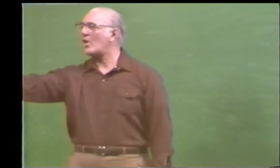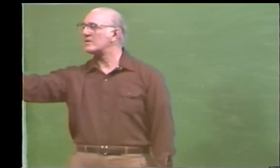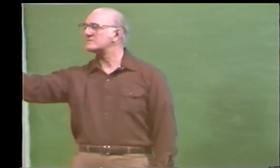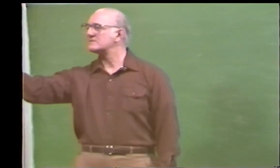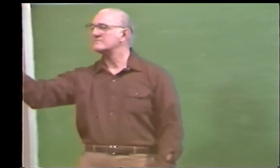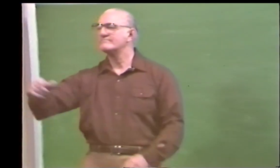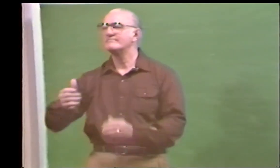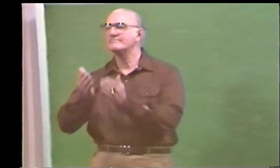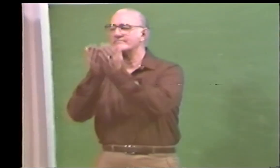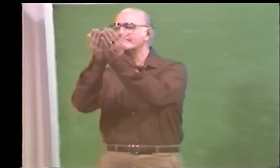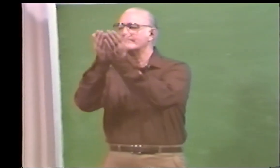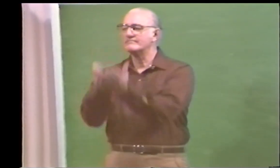order,